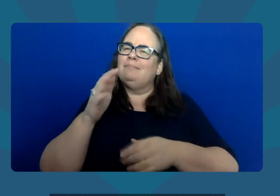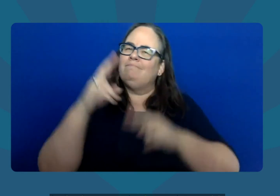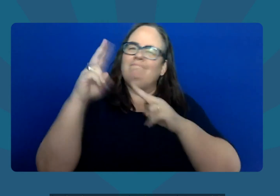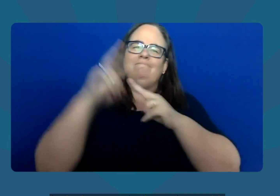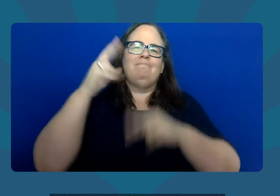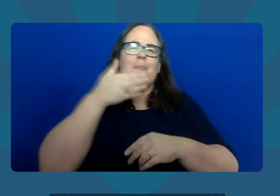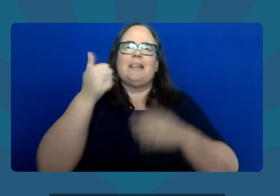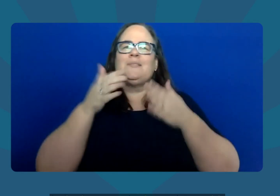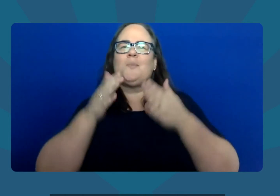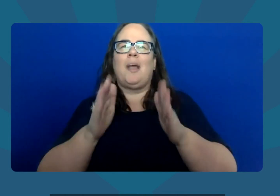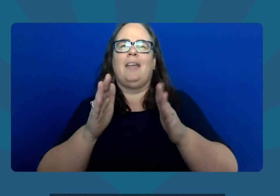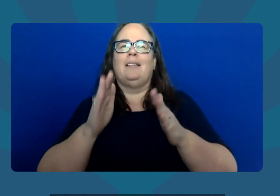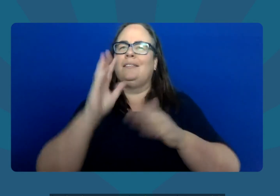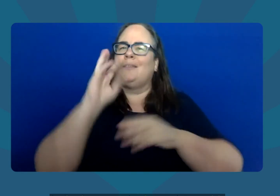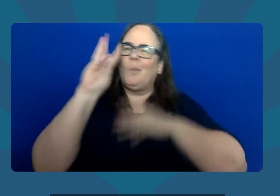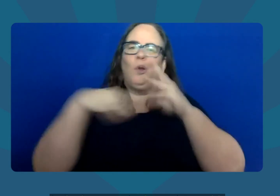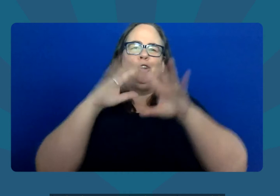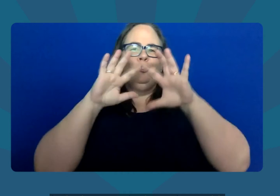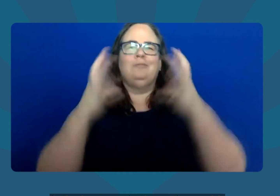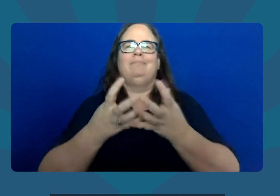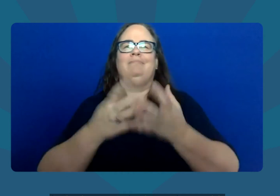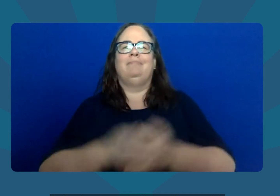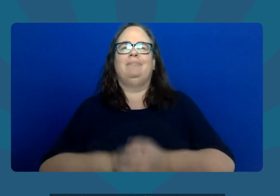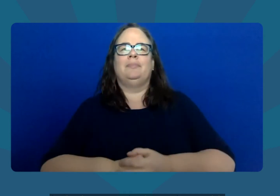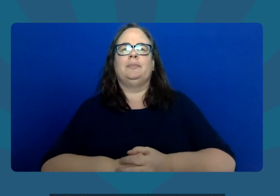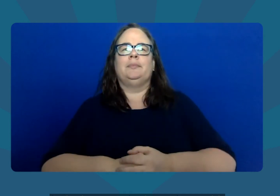is the best way in the entire world.